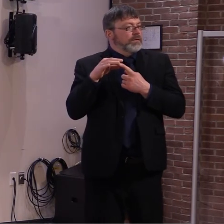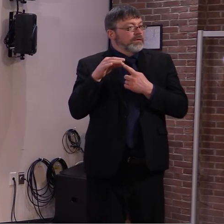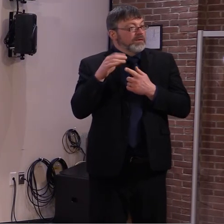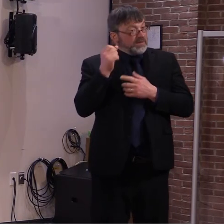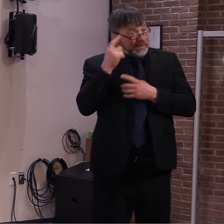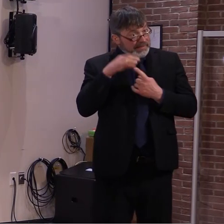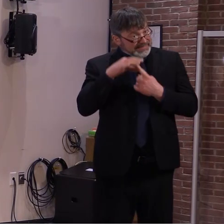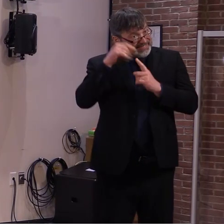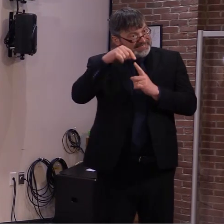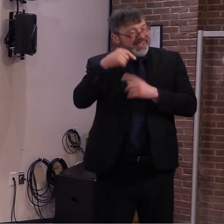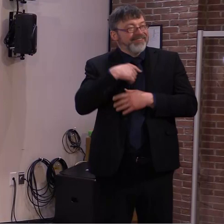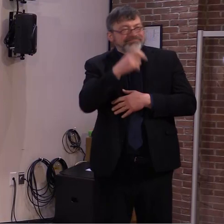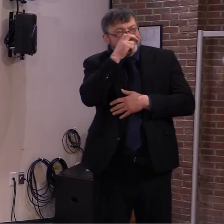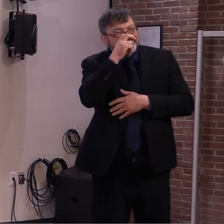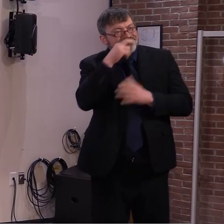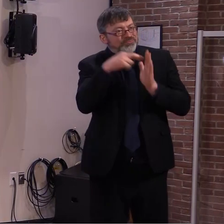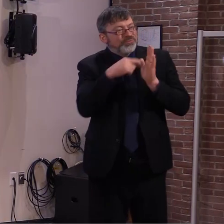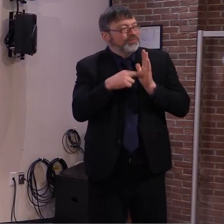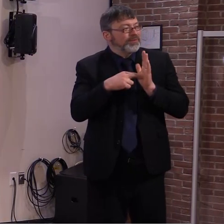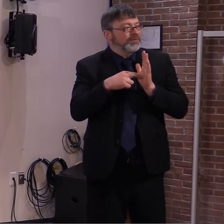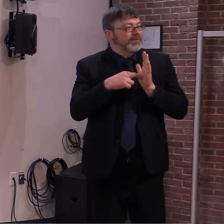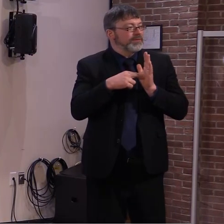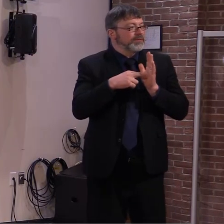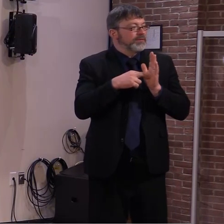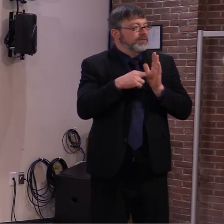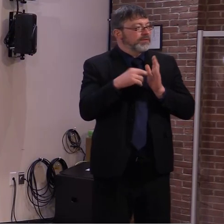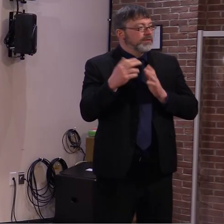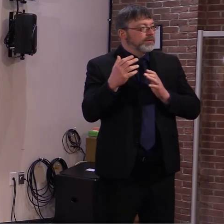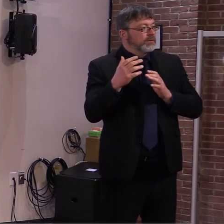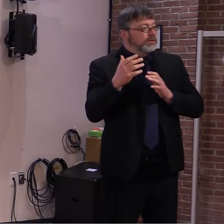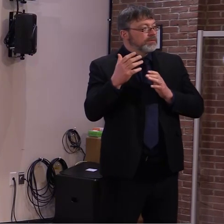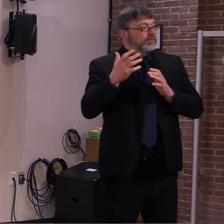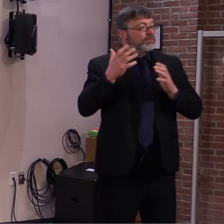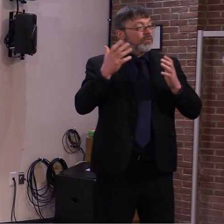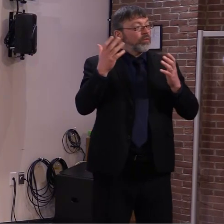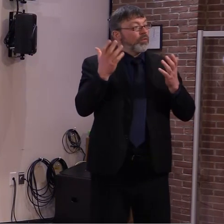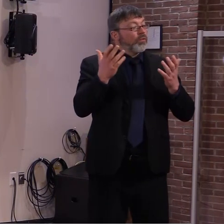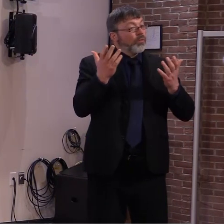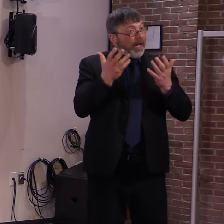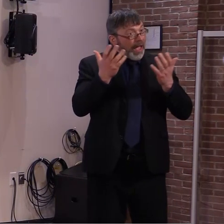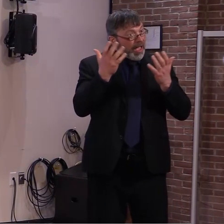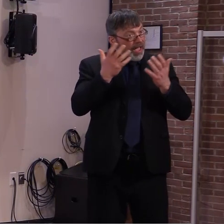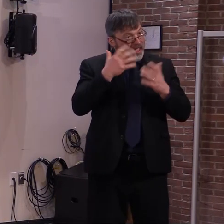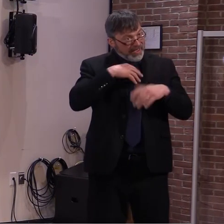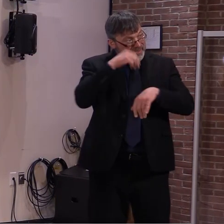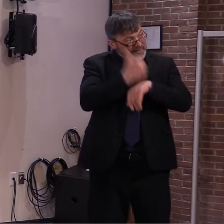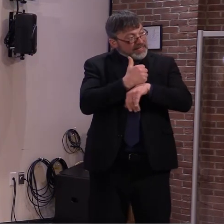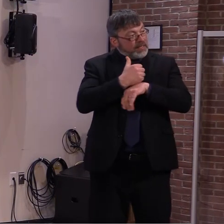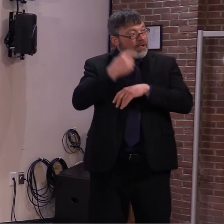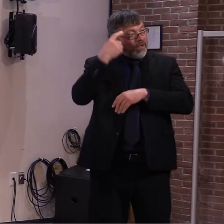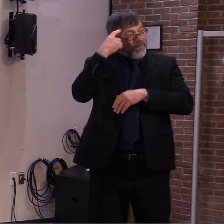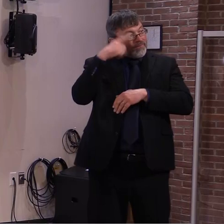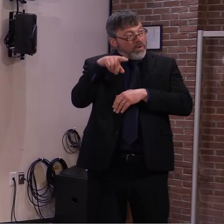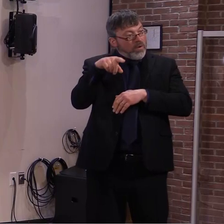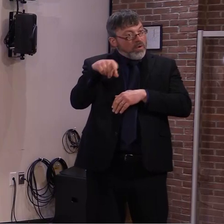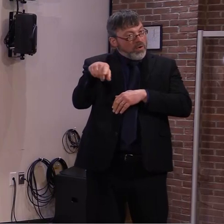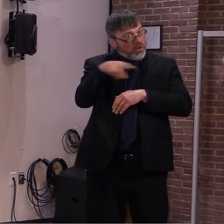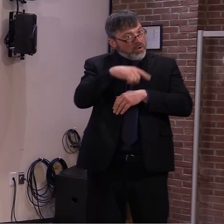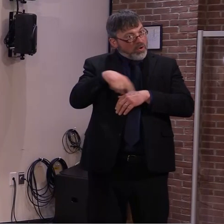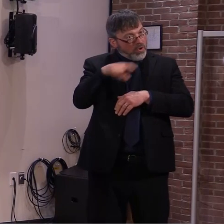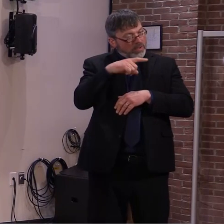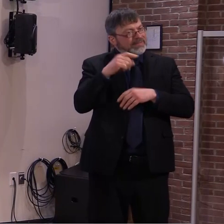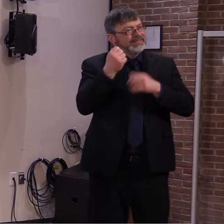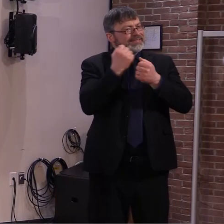patient some relief for visitors coming into the facility, and vaccination seemed to be